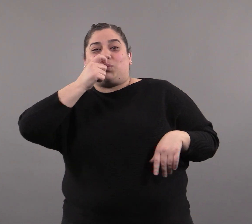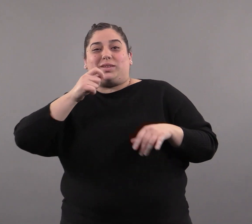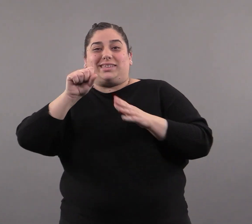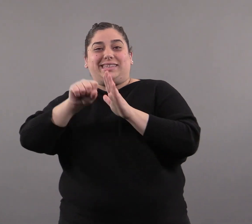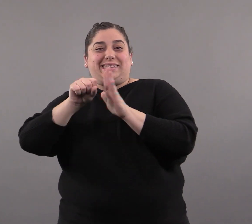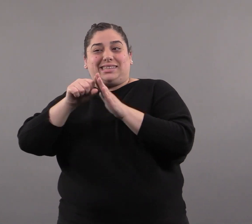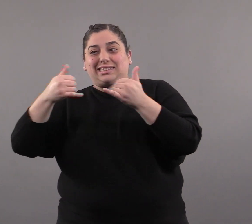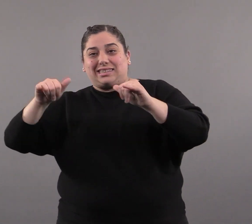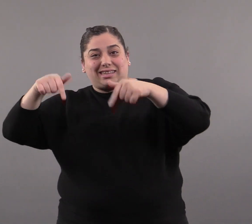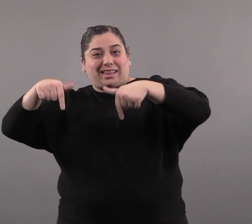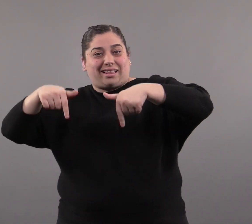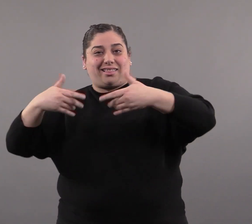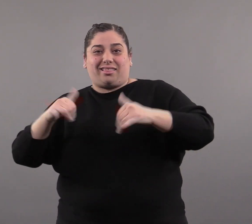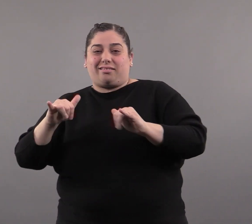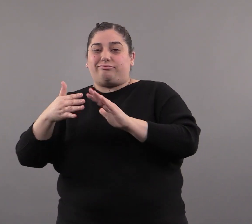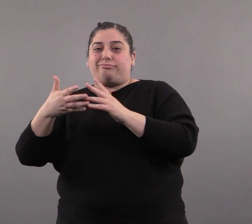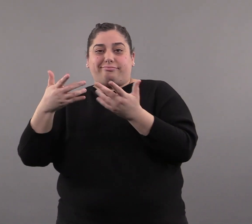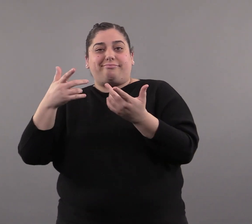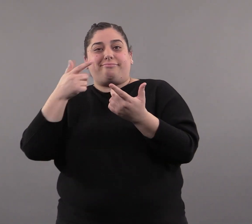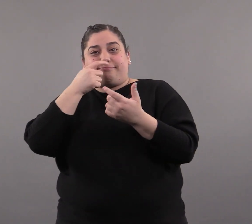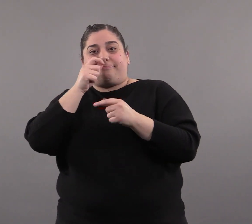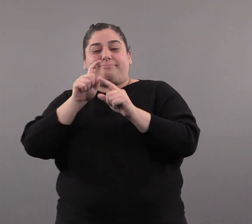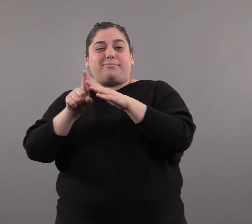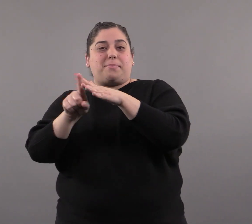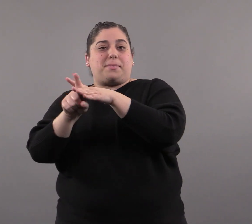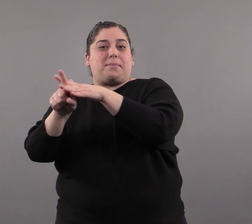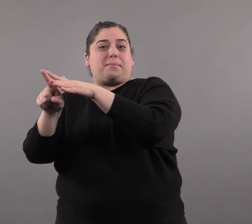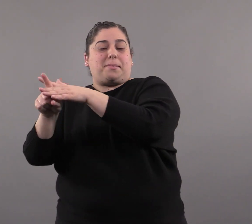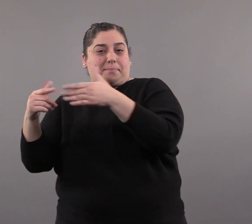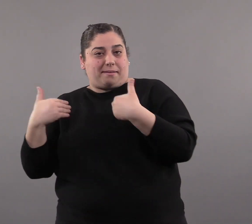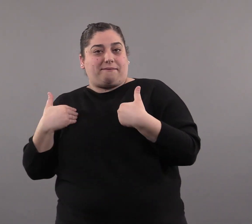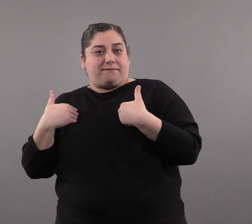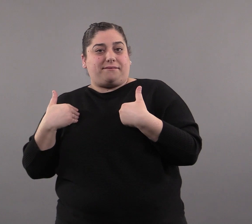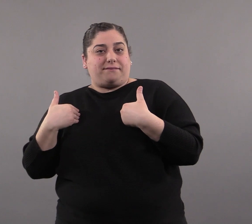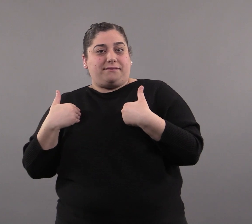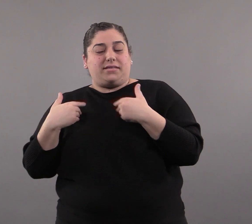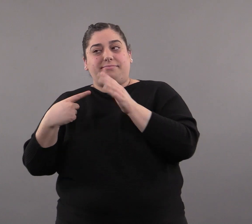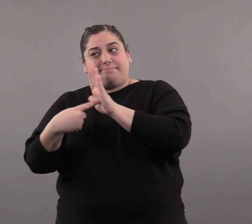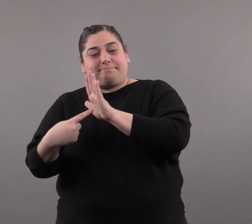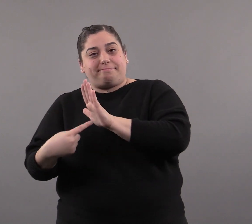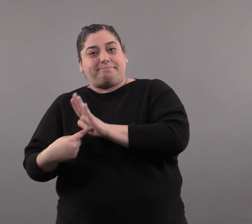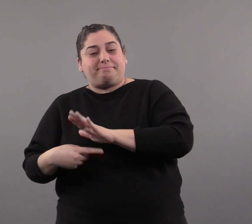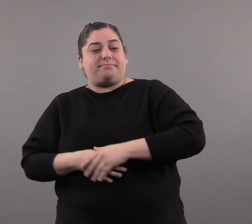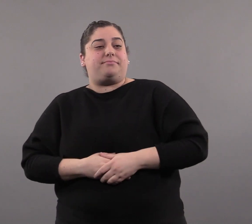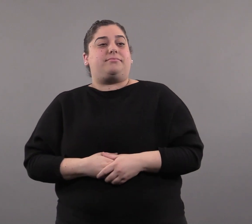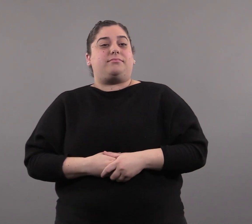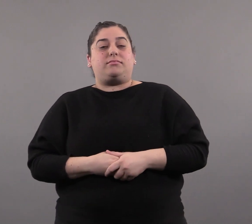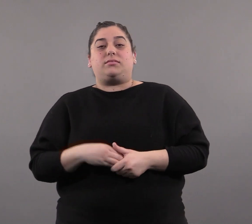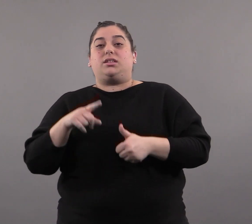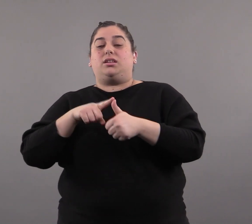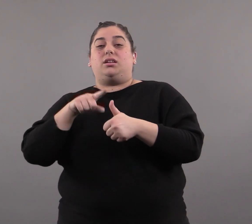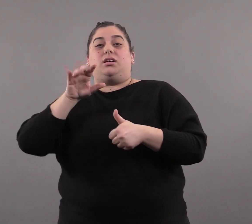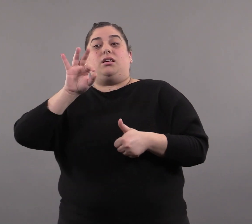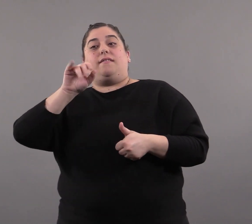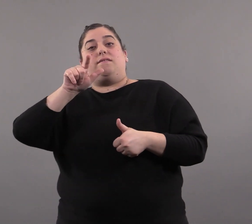documented influenza cases happening in our community. Besides influenza, there are a host of other upper